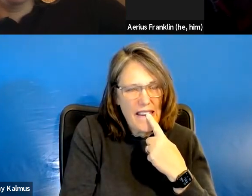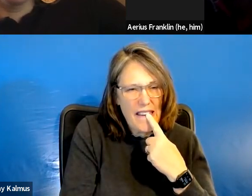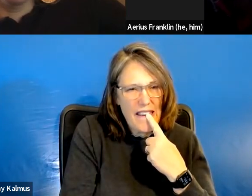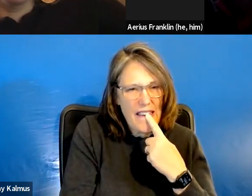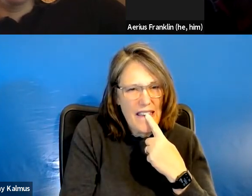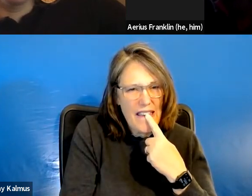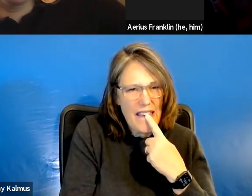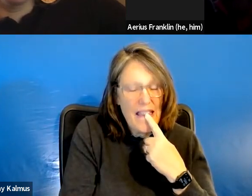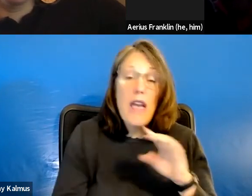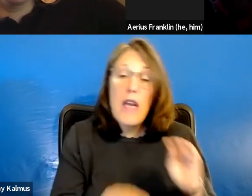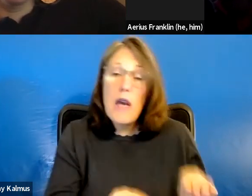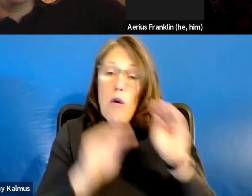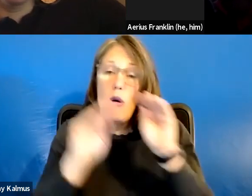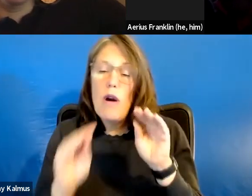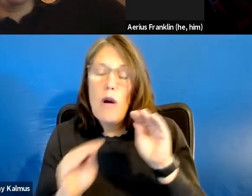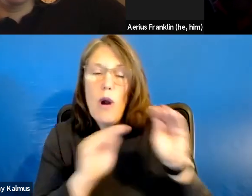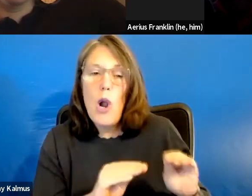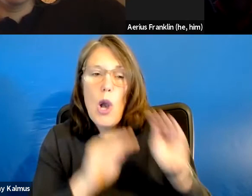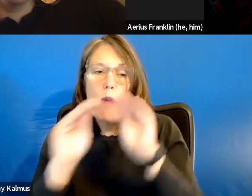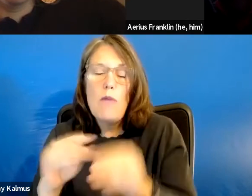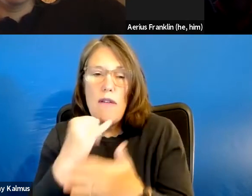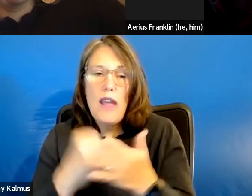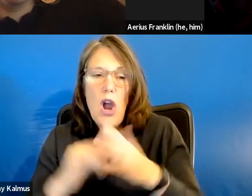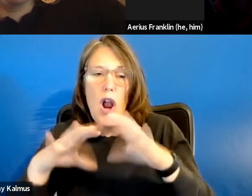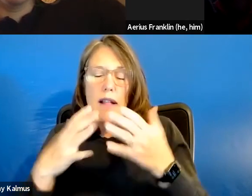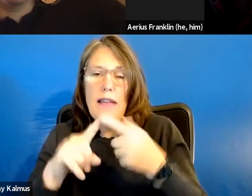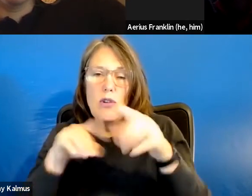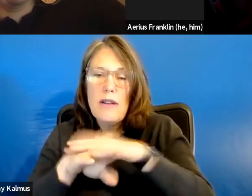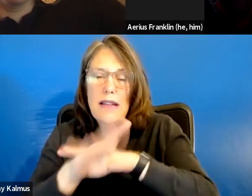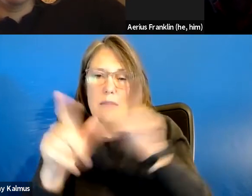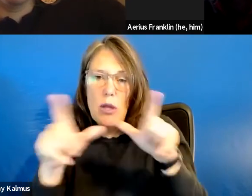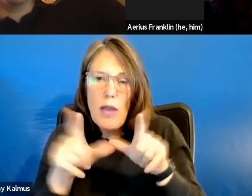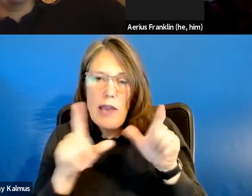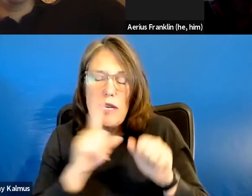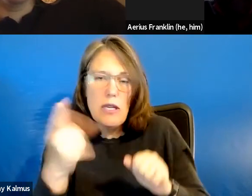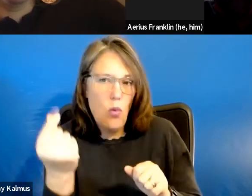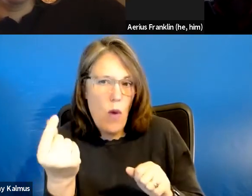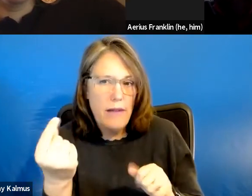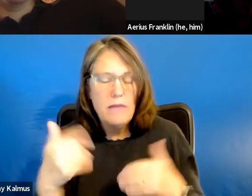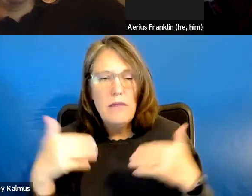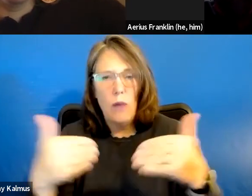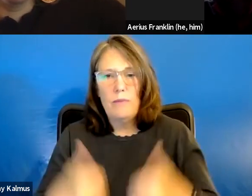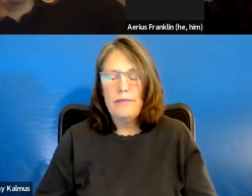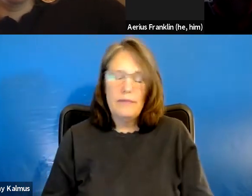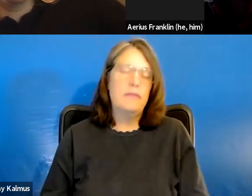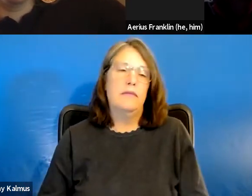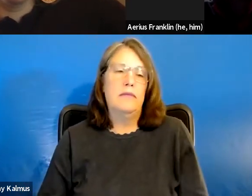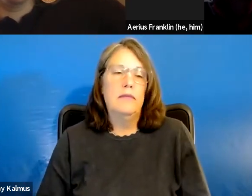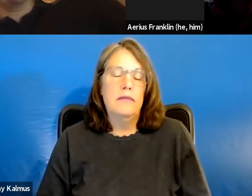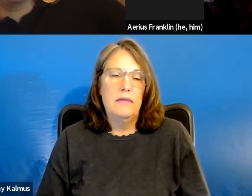Relocating an art class to an accessible location is a what? Go.